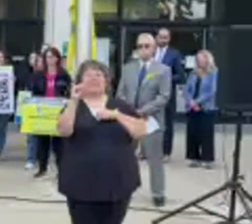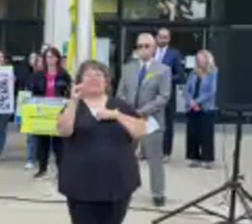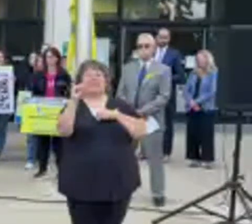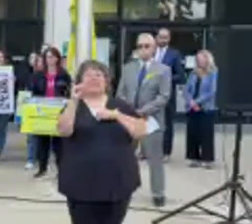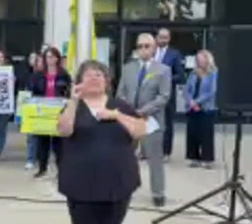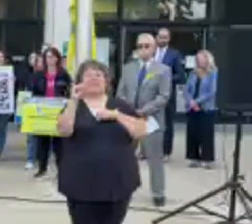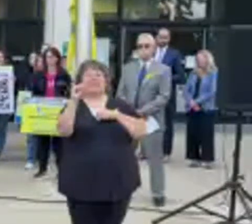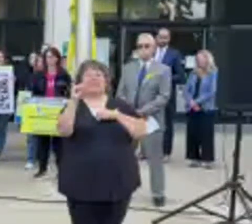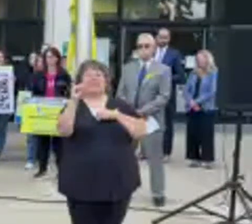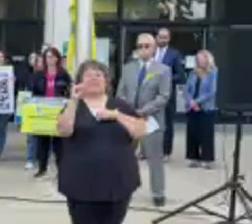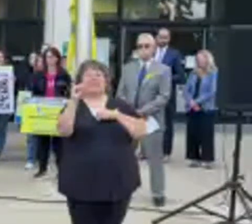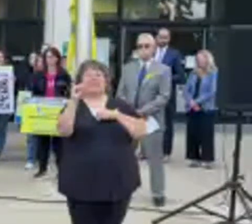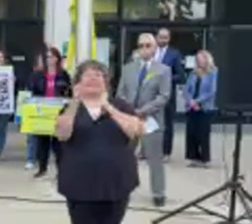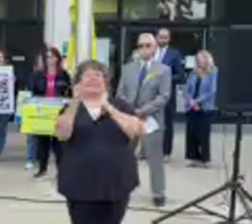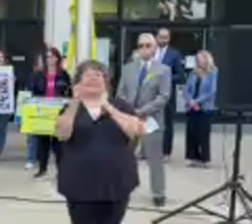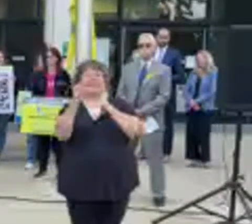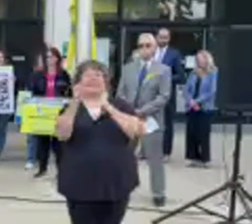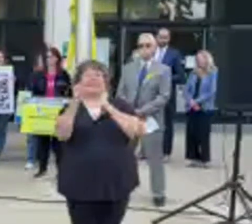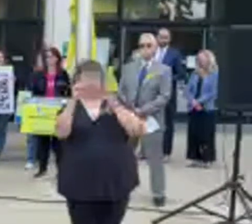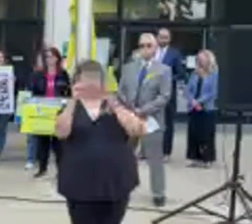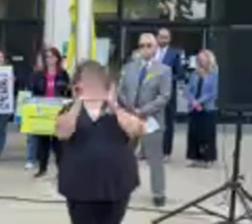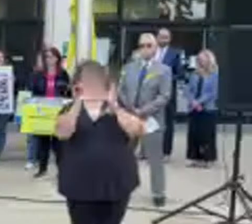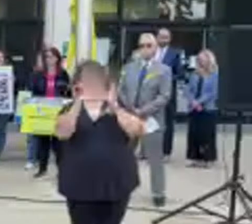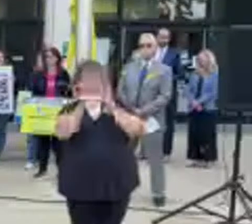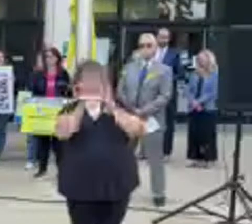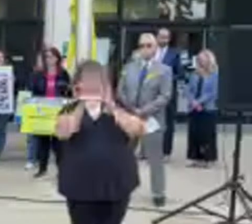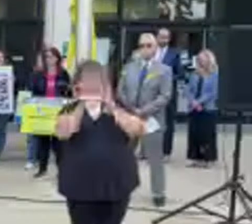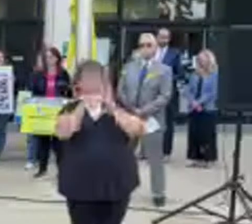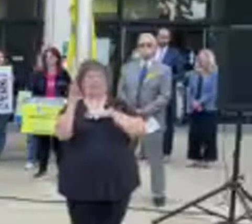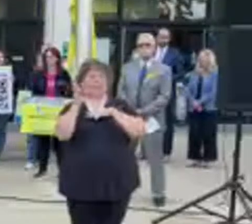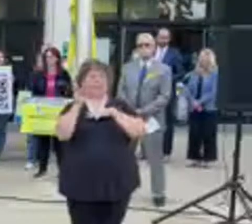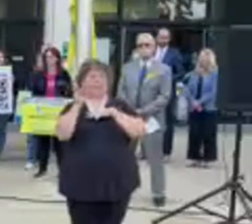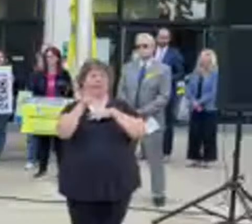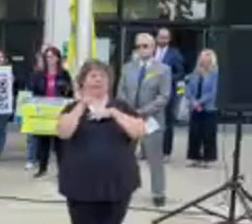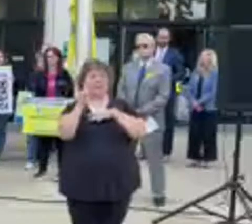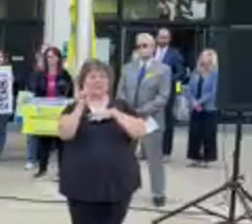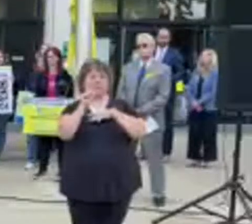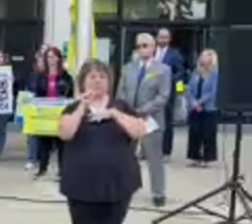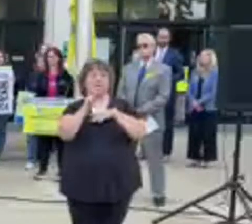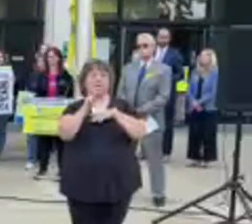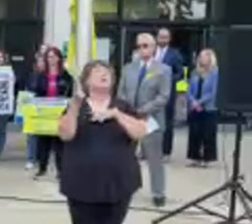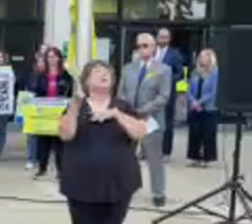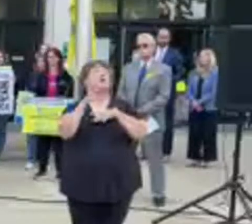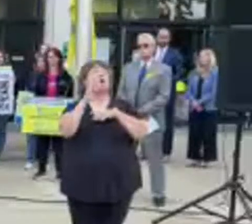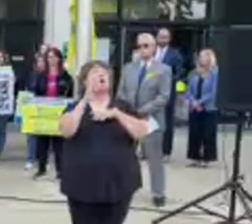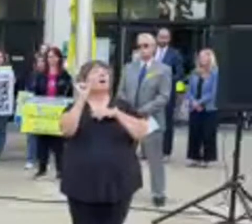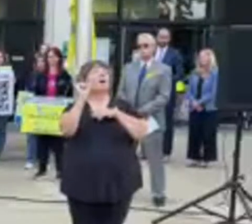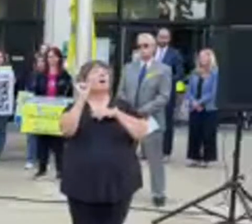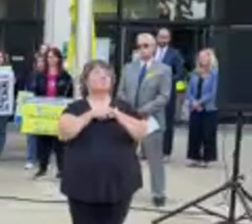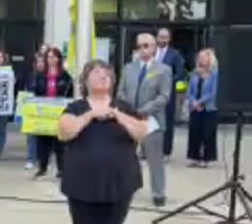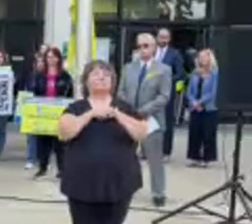the Career and Technical Center at CalSpan. And here to tell you about it